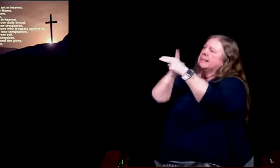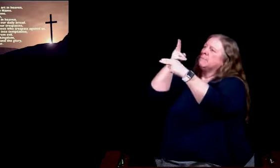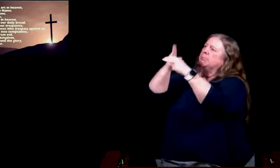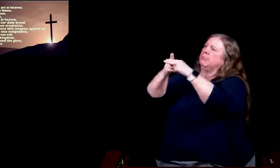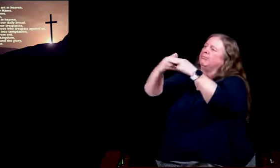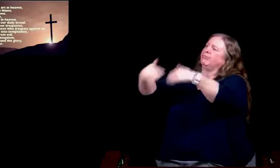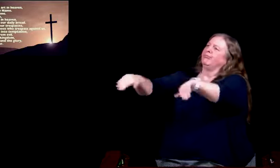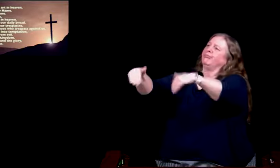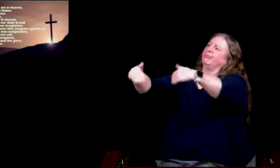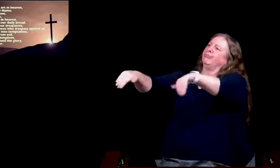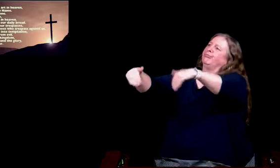name.